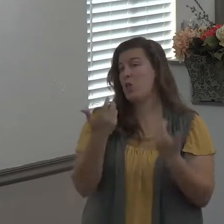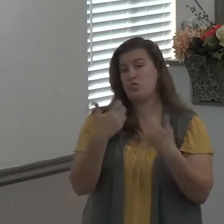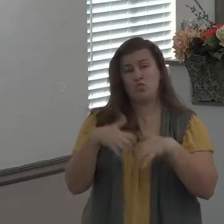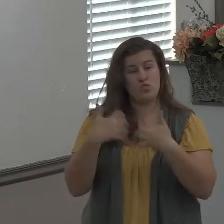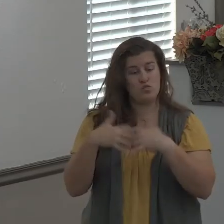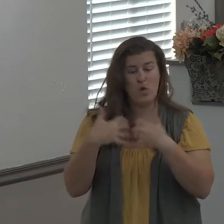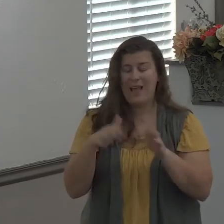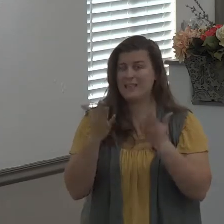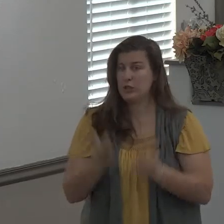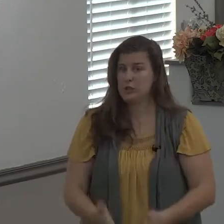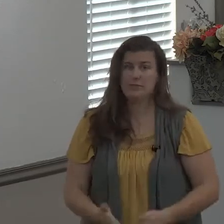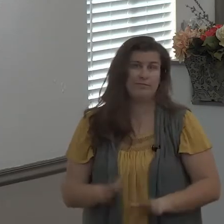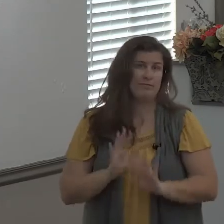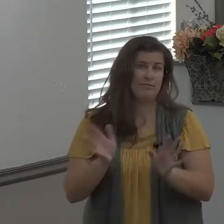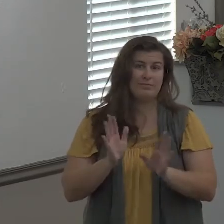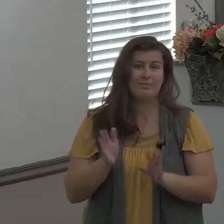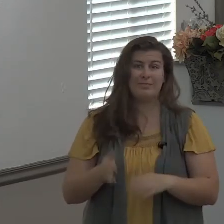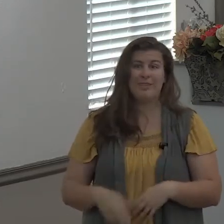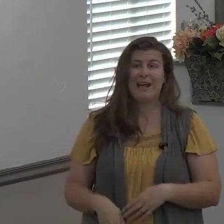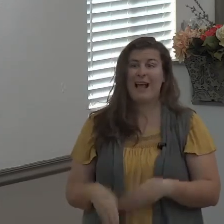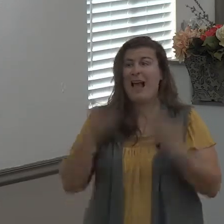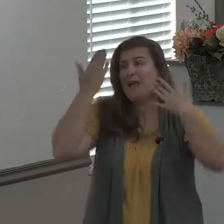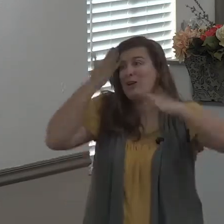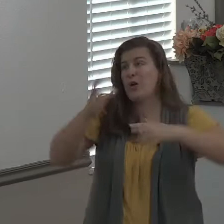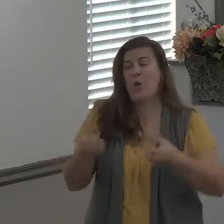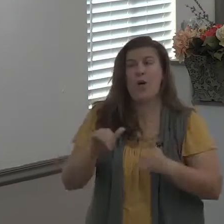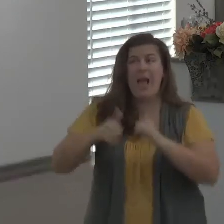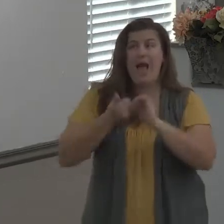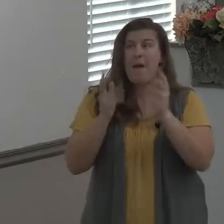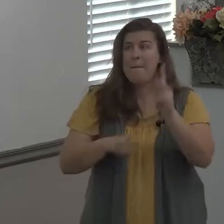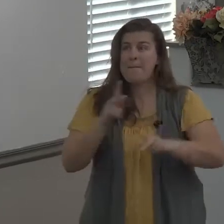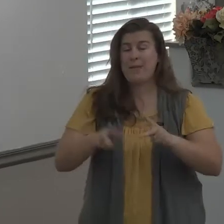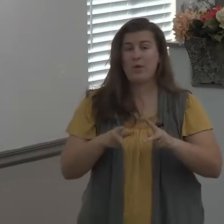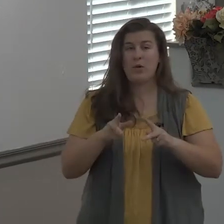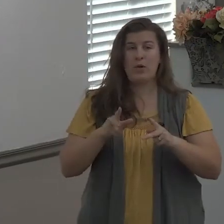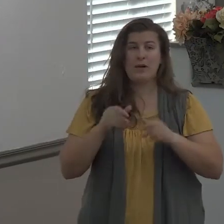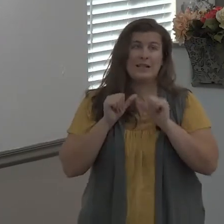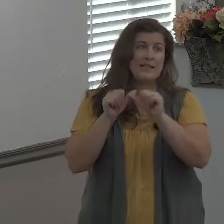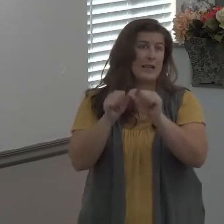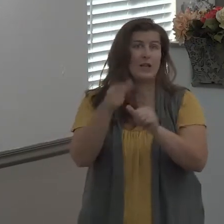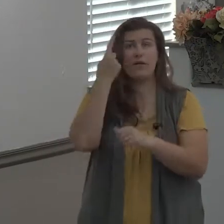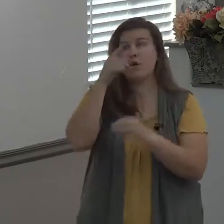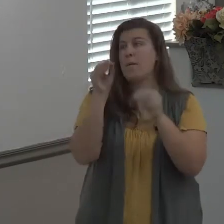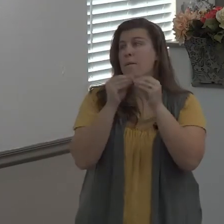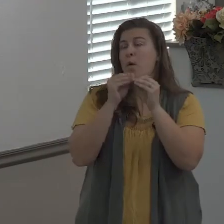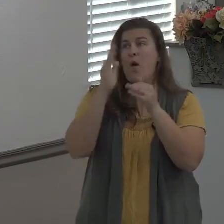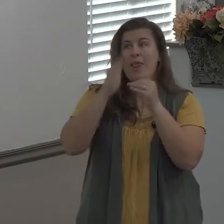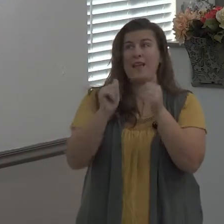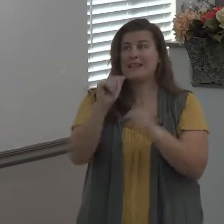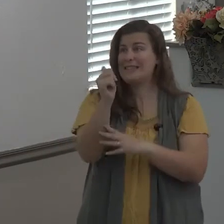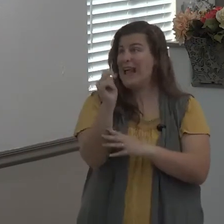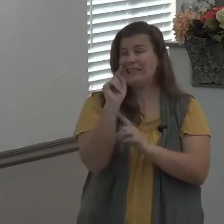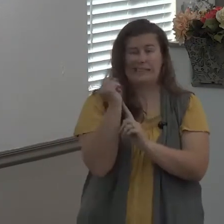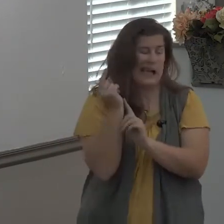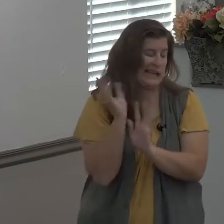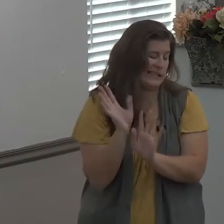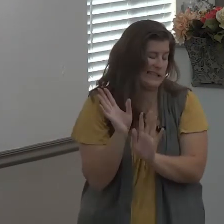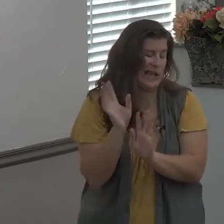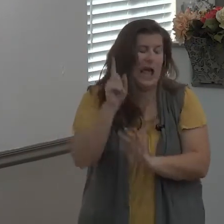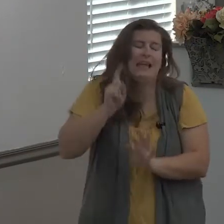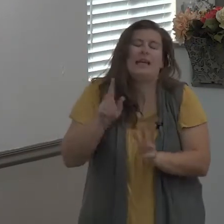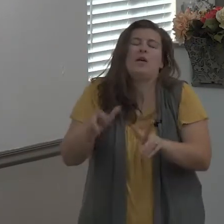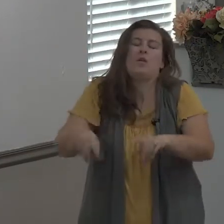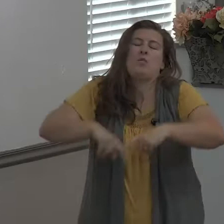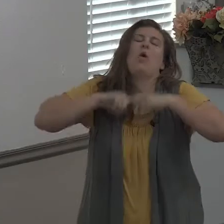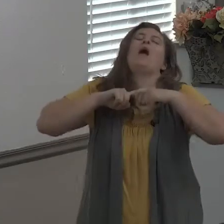Wrestling is very strenuous. I am not a wrestler. I don't know how people can wrestle for more than about 10 seconds.